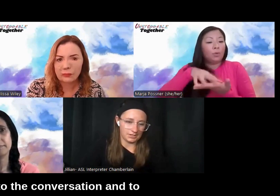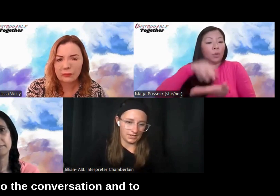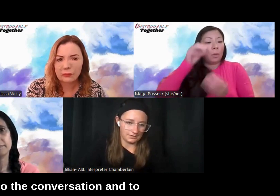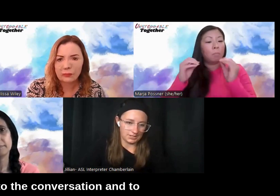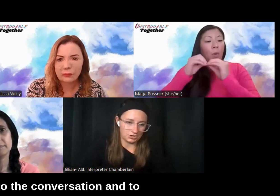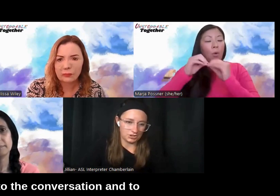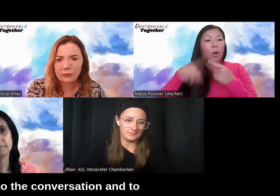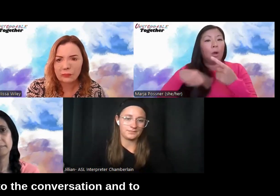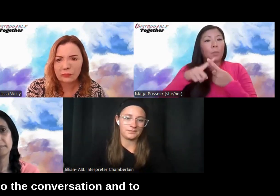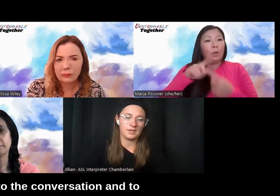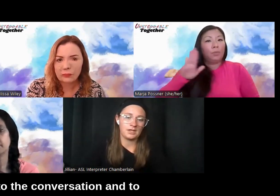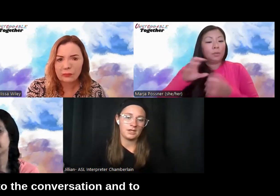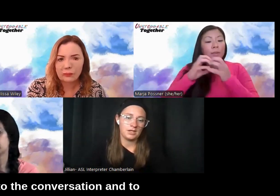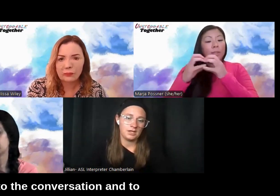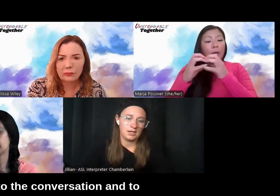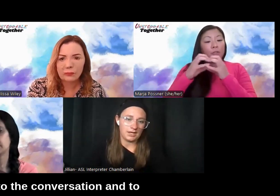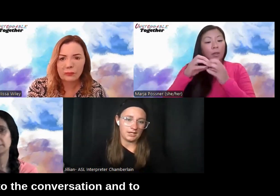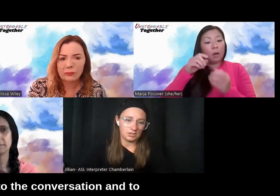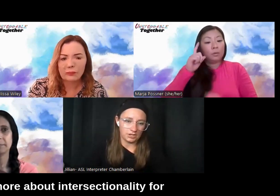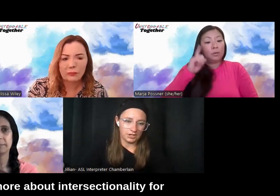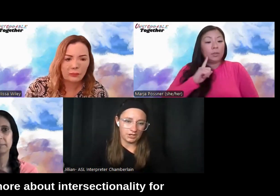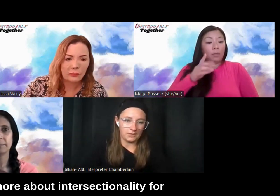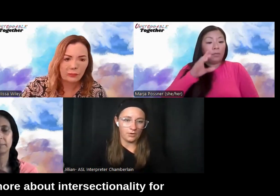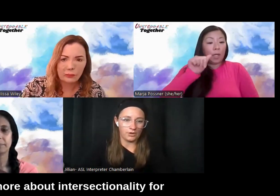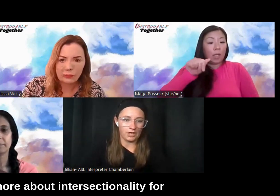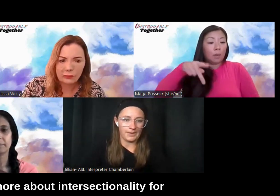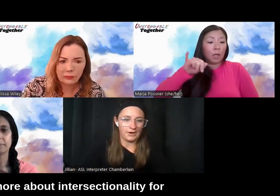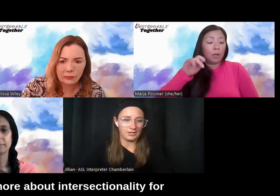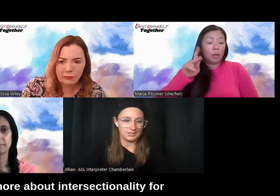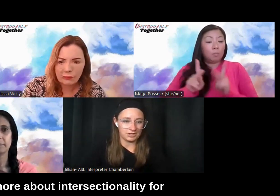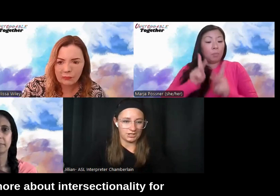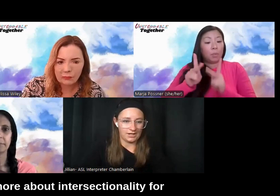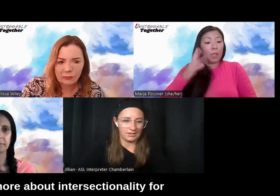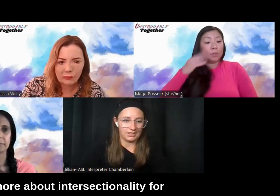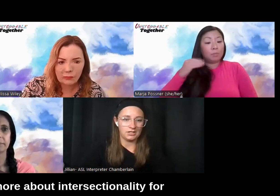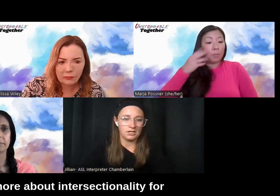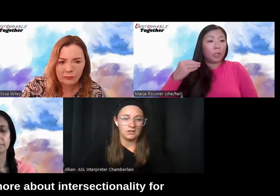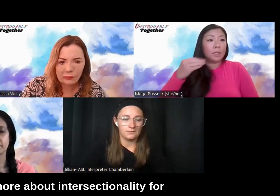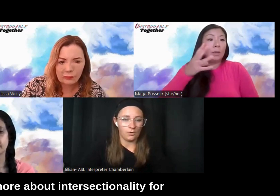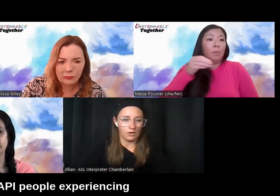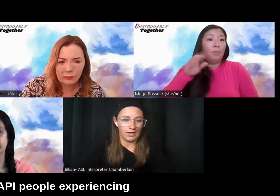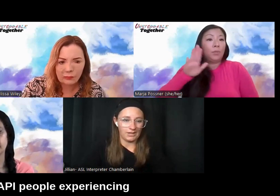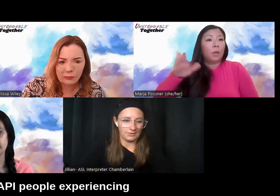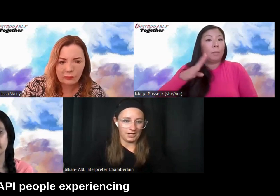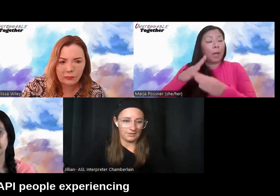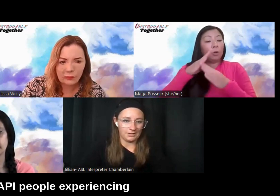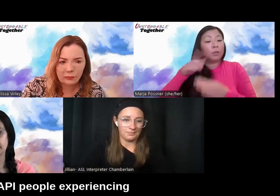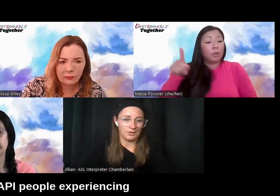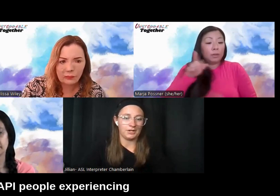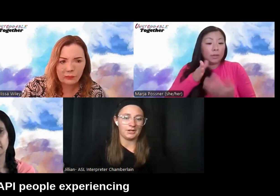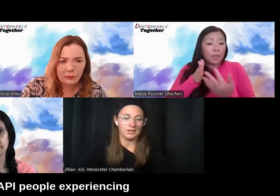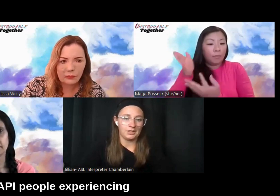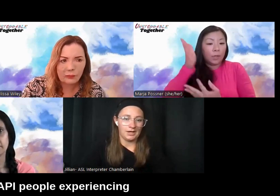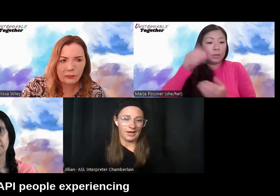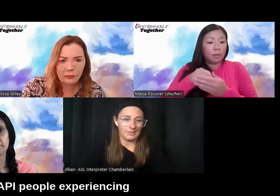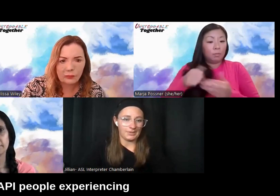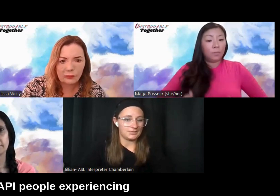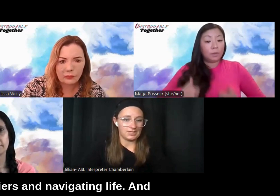people into the conversation, and to learn more about intersectionality for API